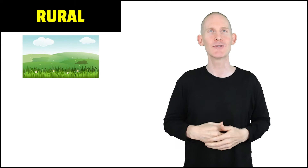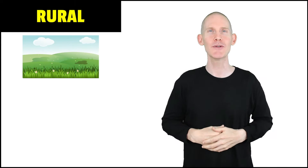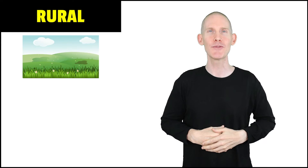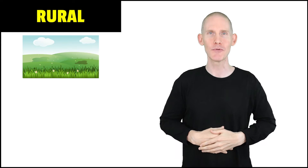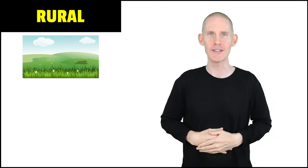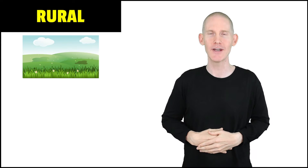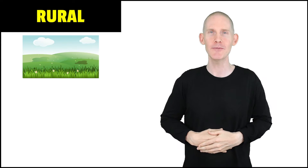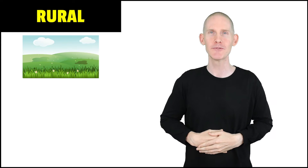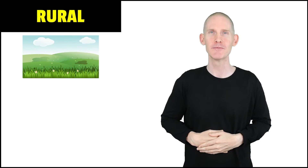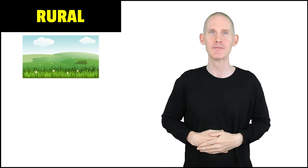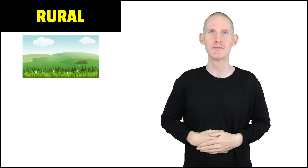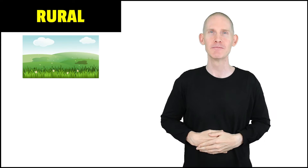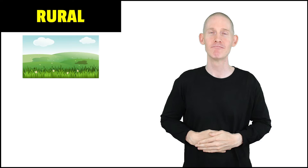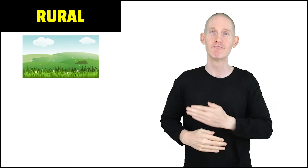it 3 times.